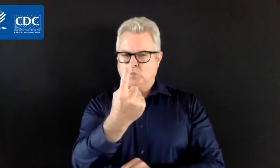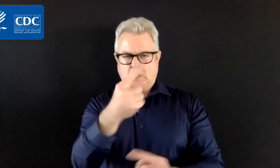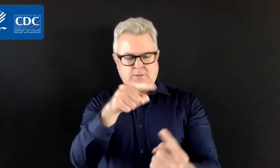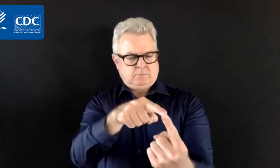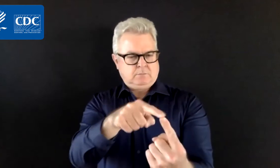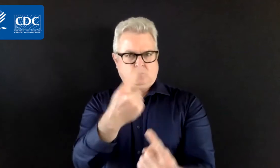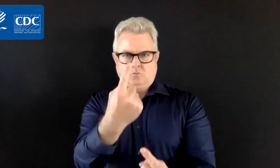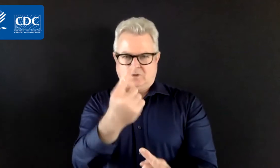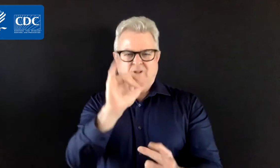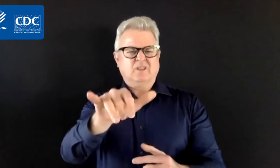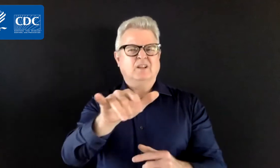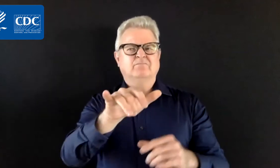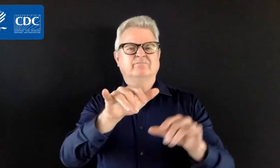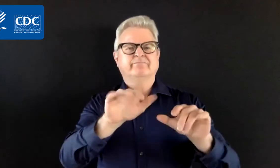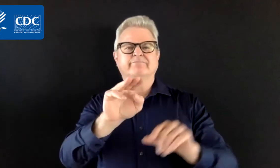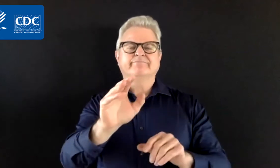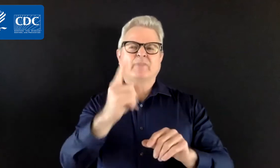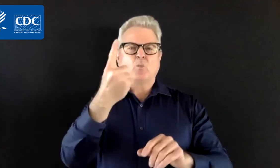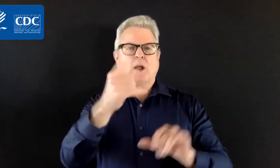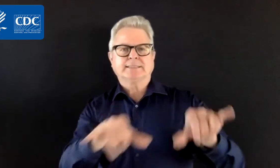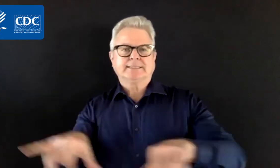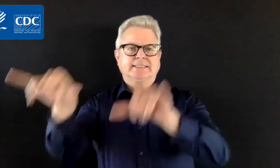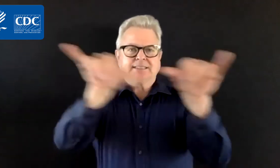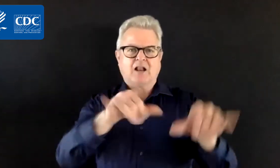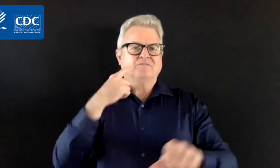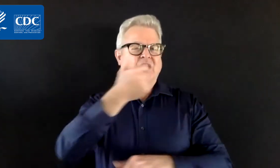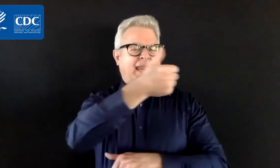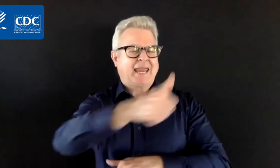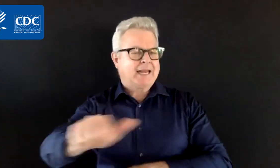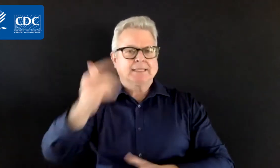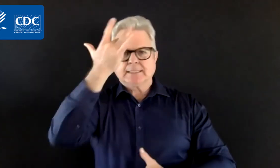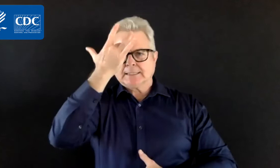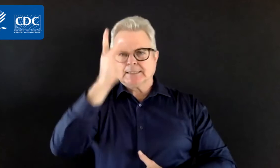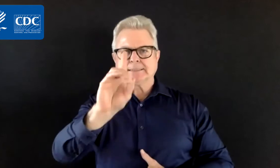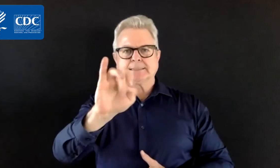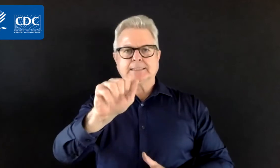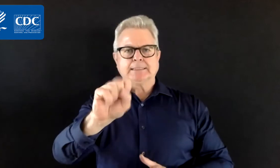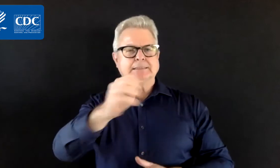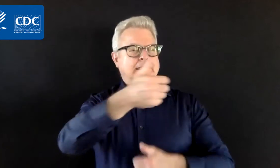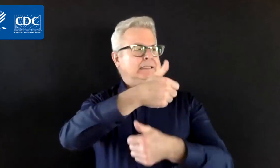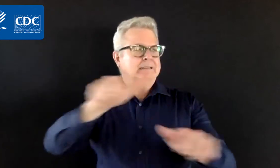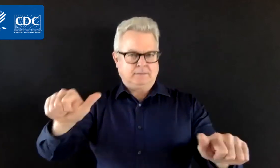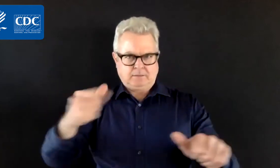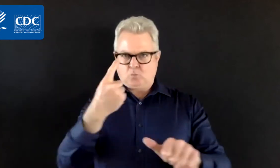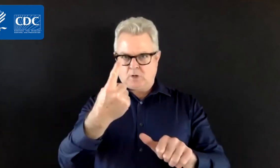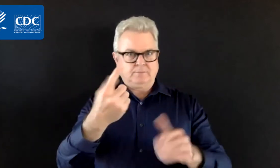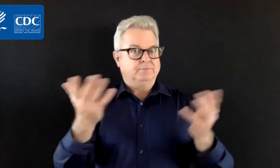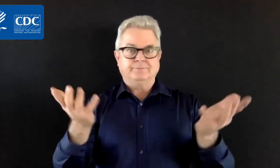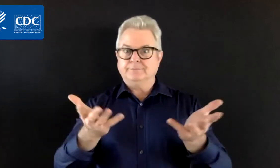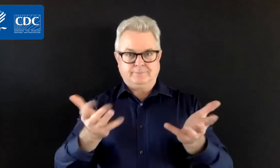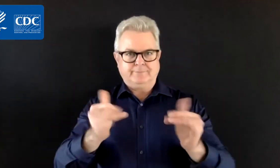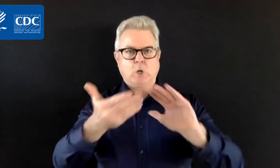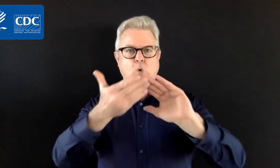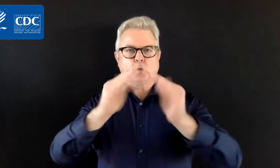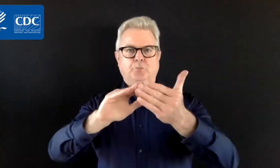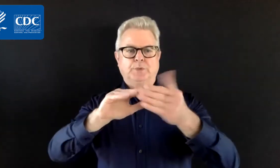And that is because the CDC is really focused on one number only, which is a standard that they apply to any